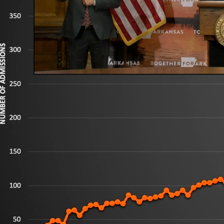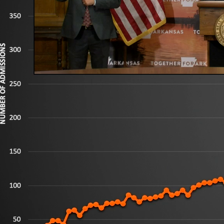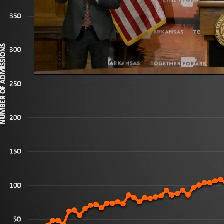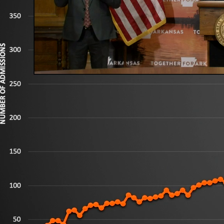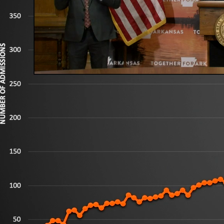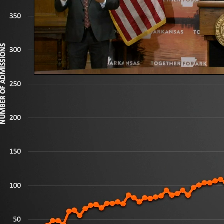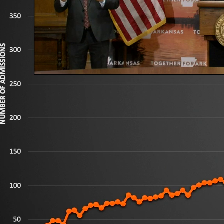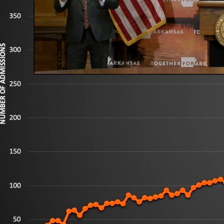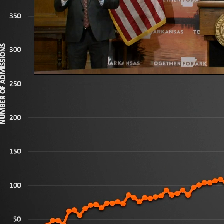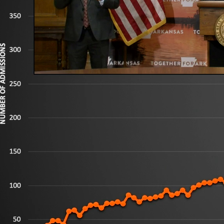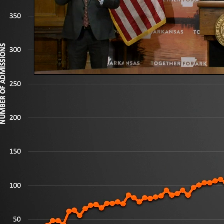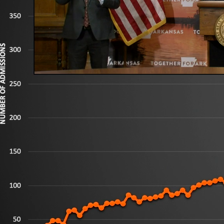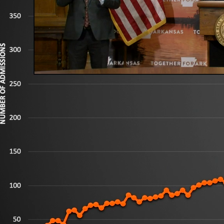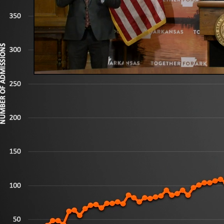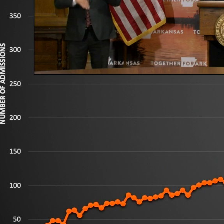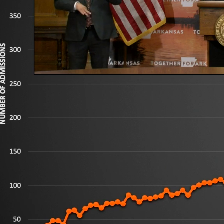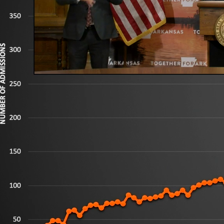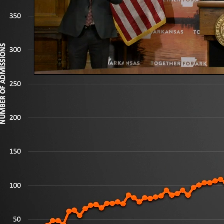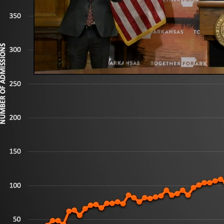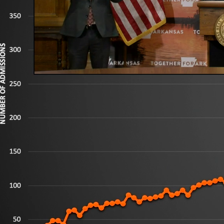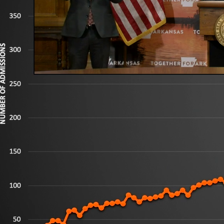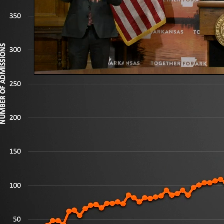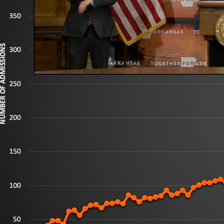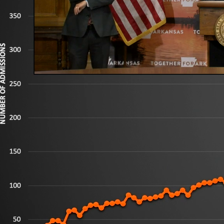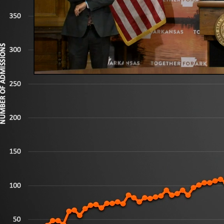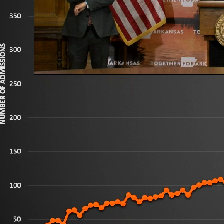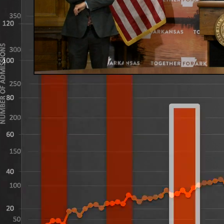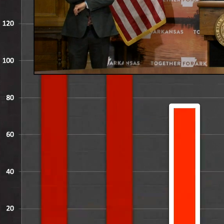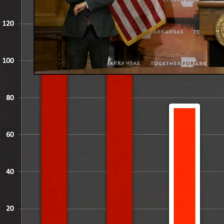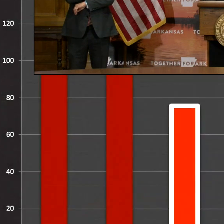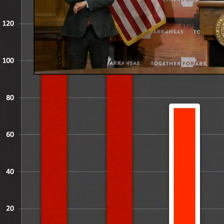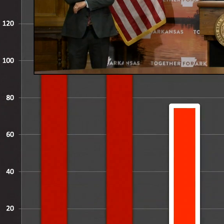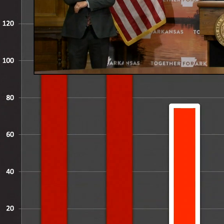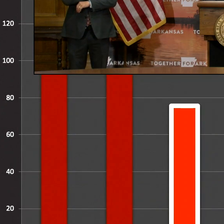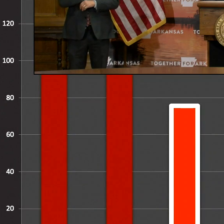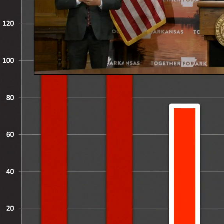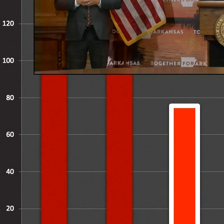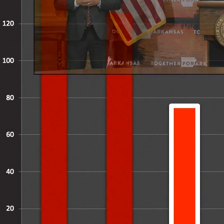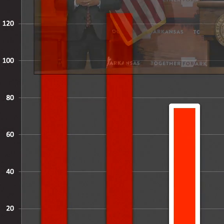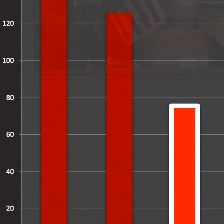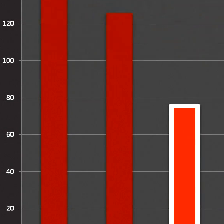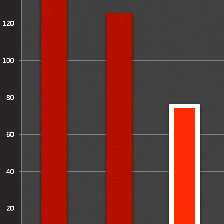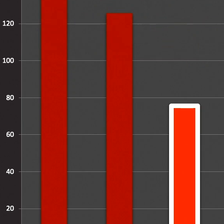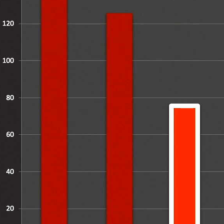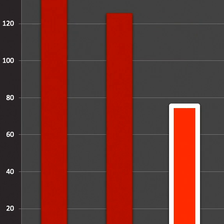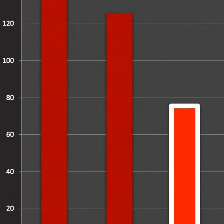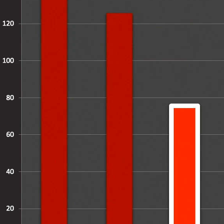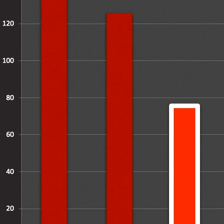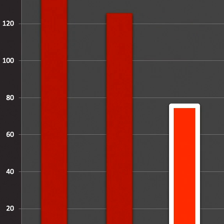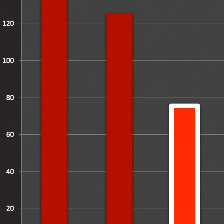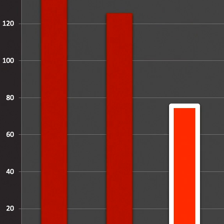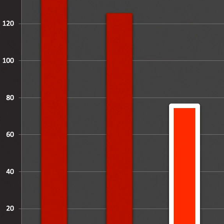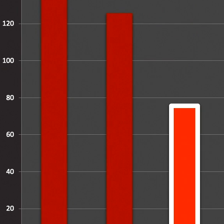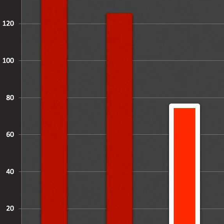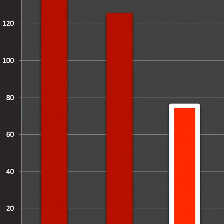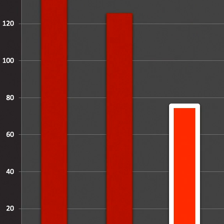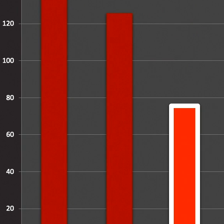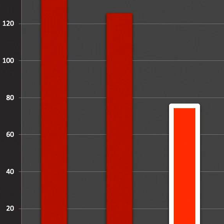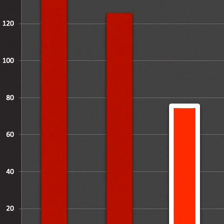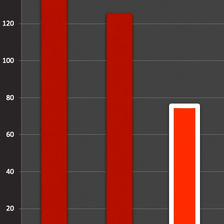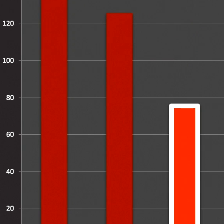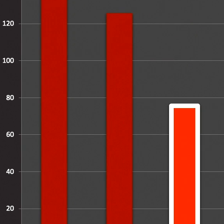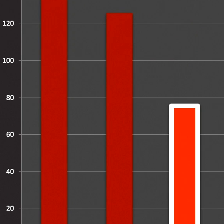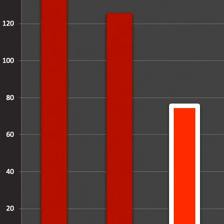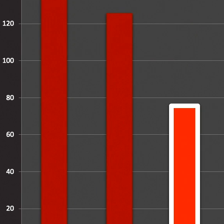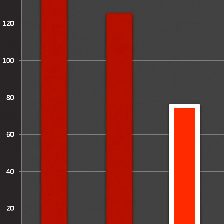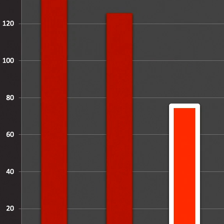we're not overfilling the capacity of our hospitals. And then this is something that just emphasizes a